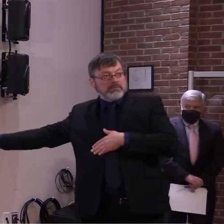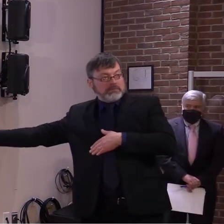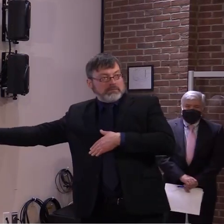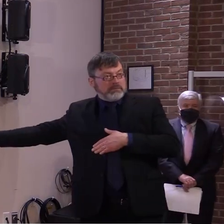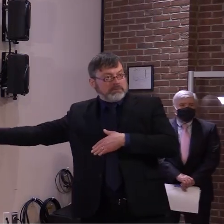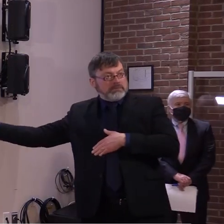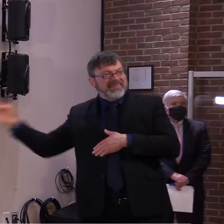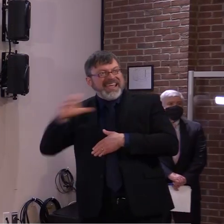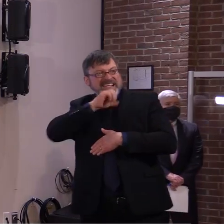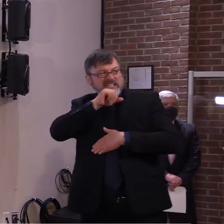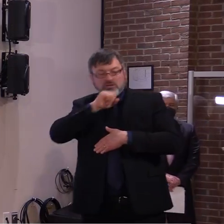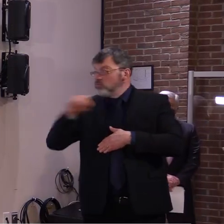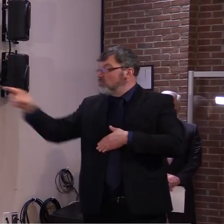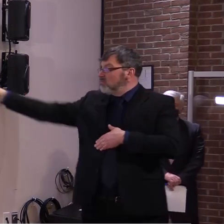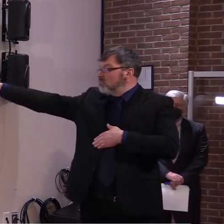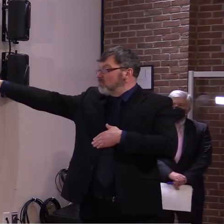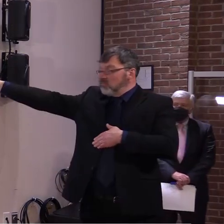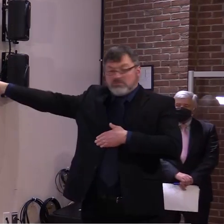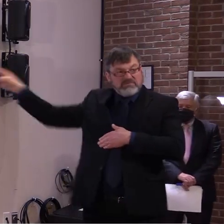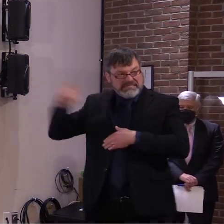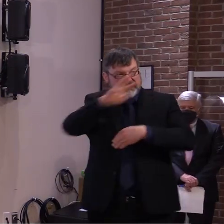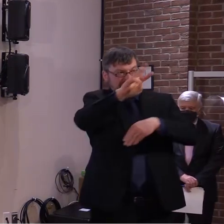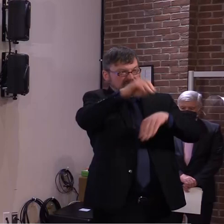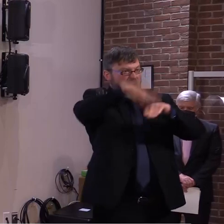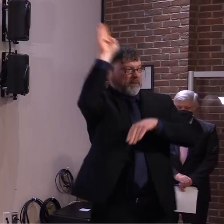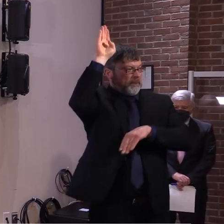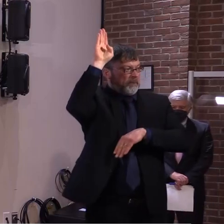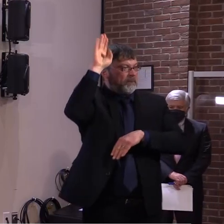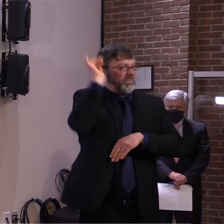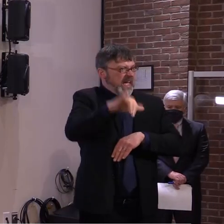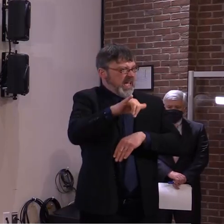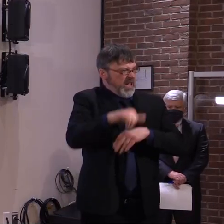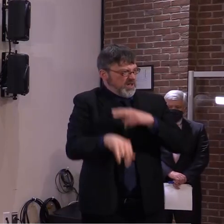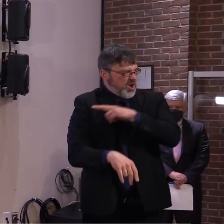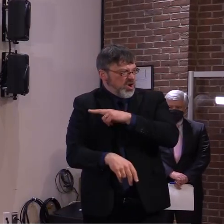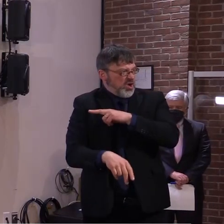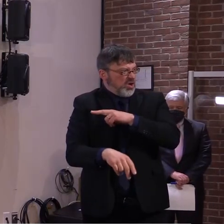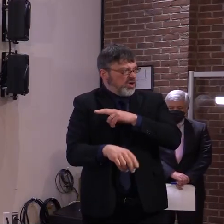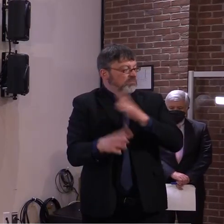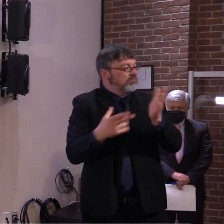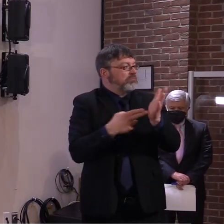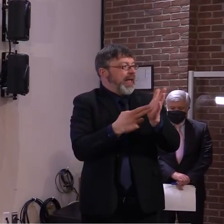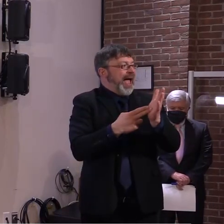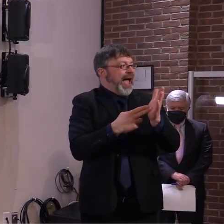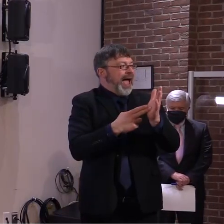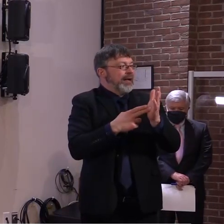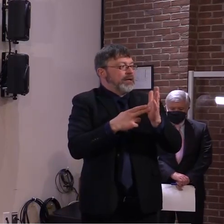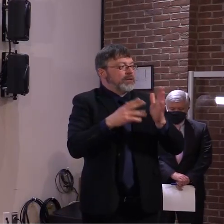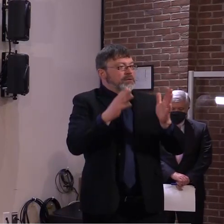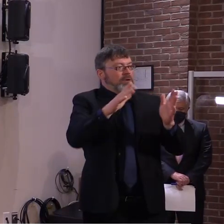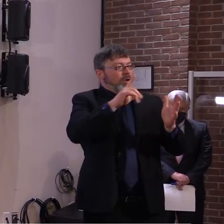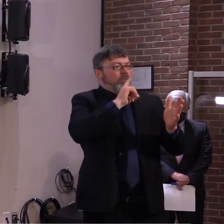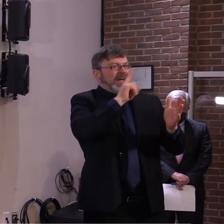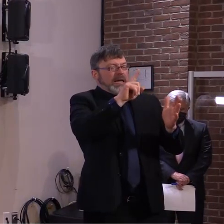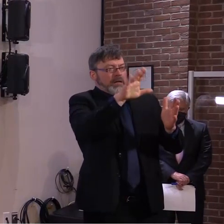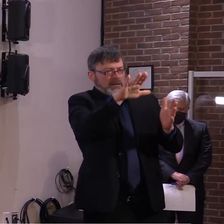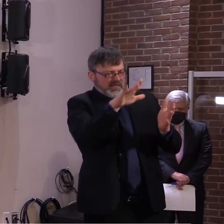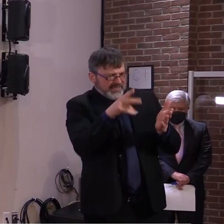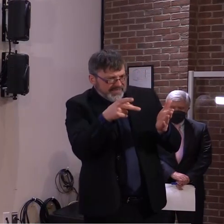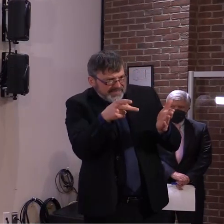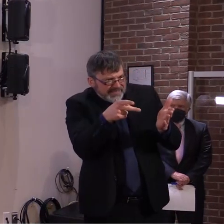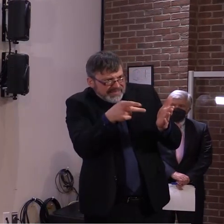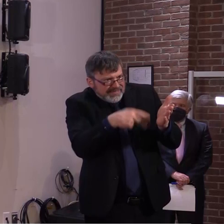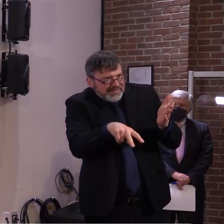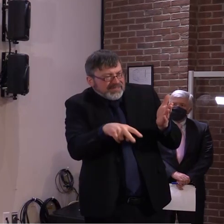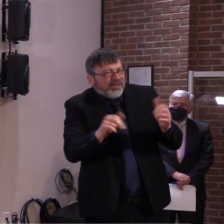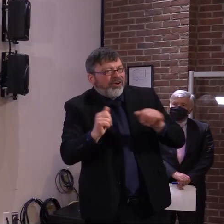there any sooner. So for those other states, as I said, when you look at New Hampshire, for instance, has decided to open